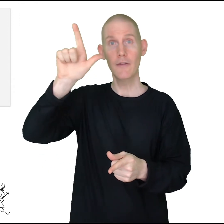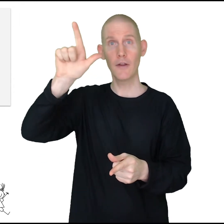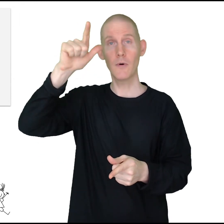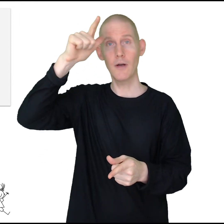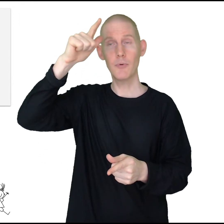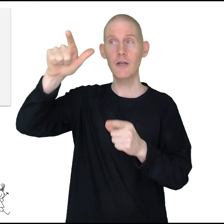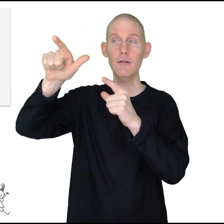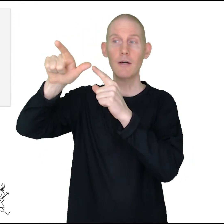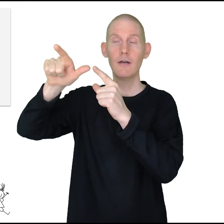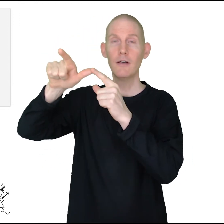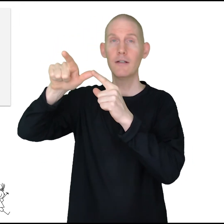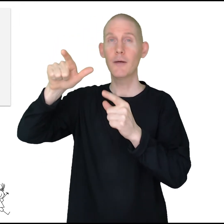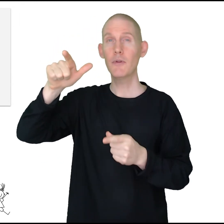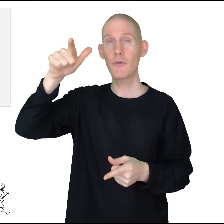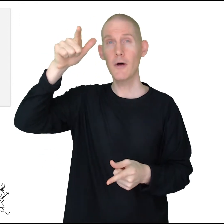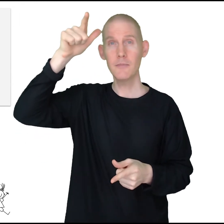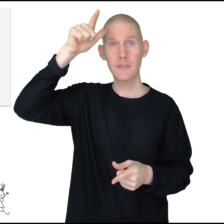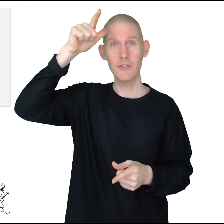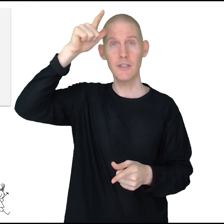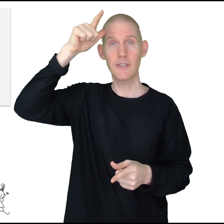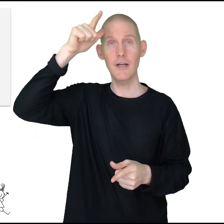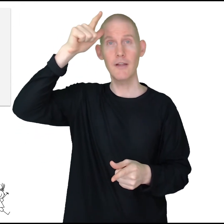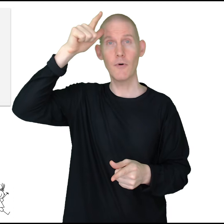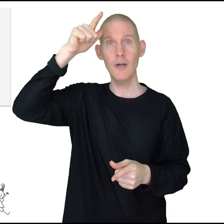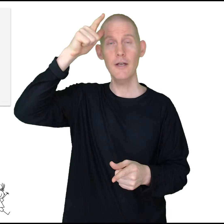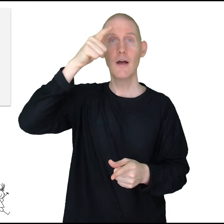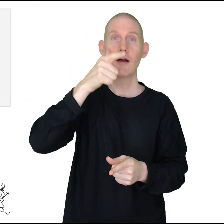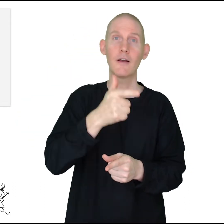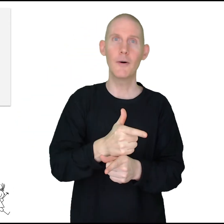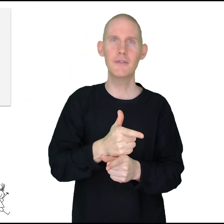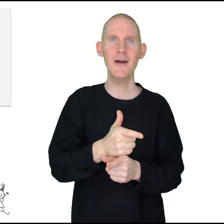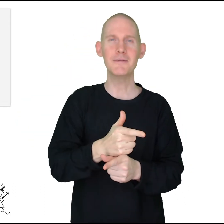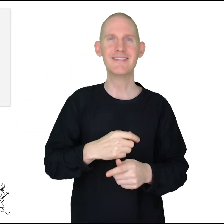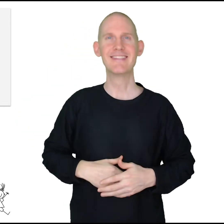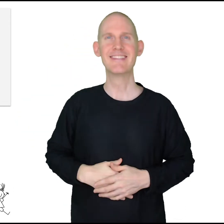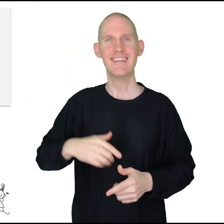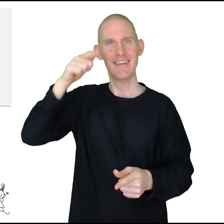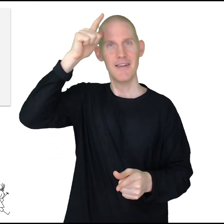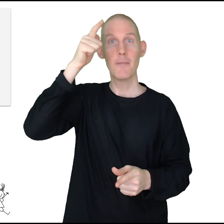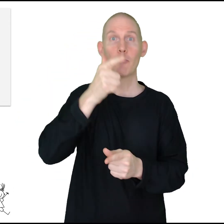one up here. Tip of the thumb is touching the side of the forehead. Come down.